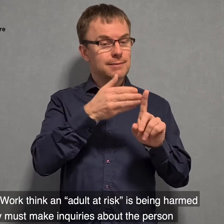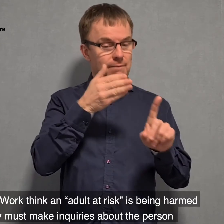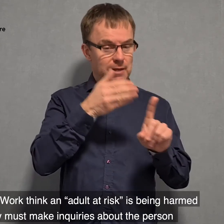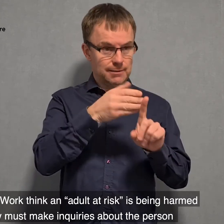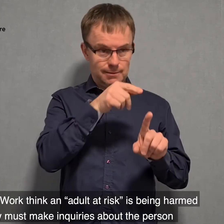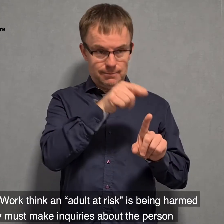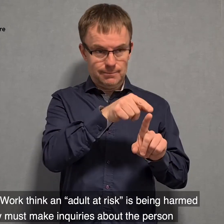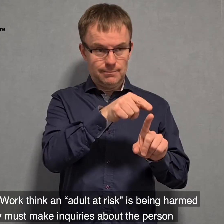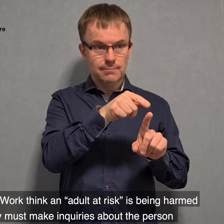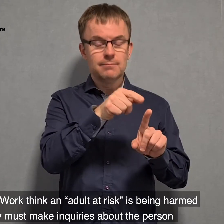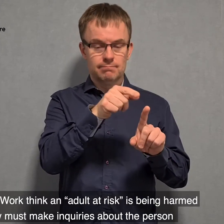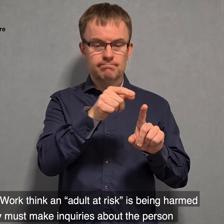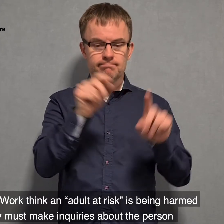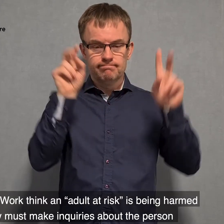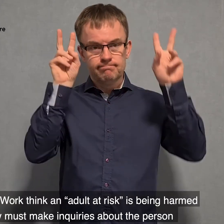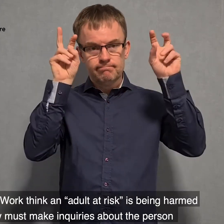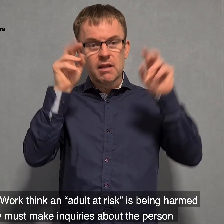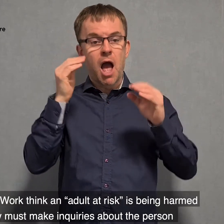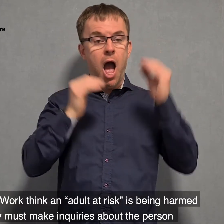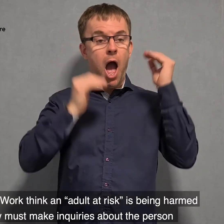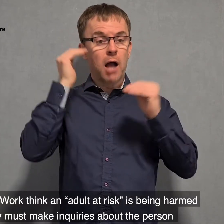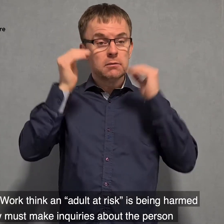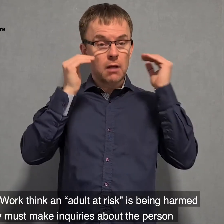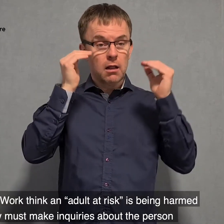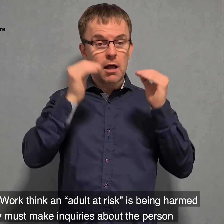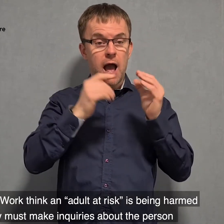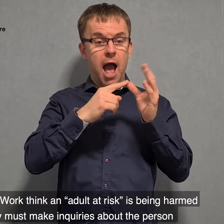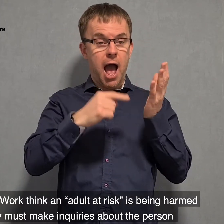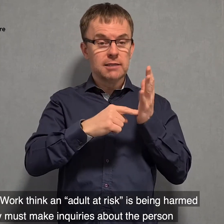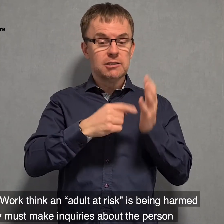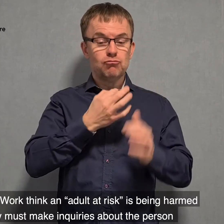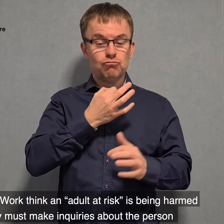If social work think an adult at risk is being harmed,